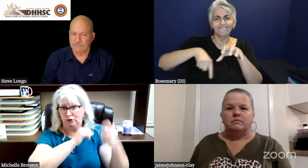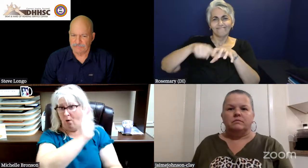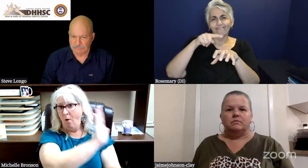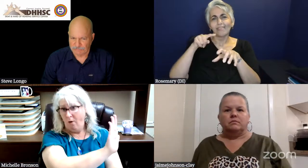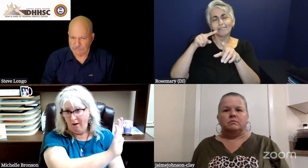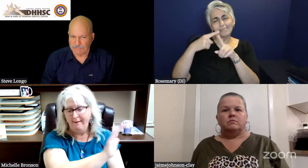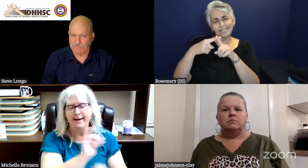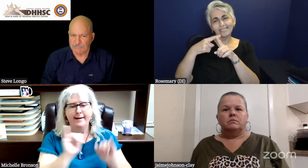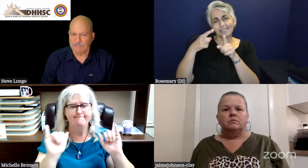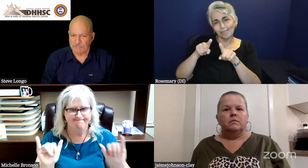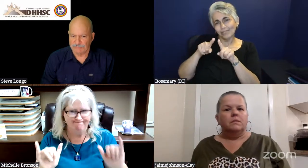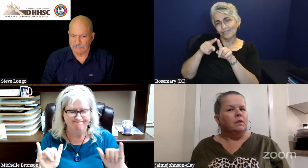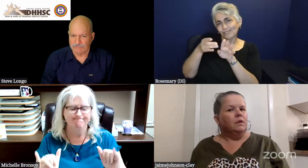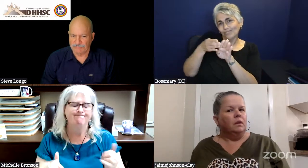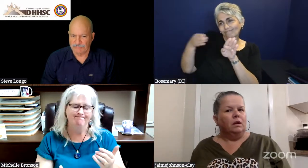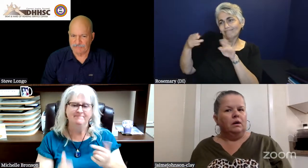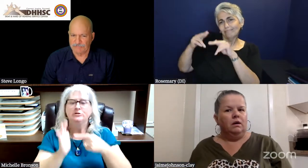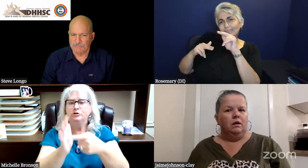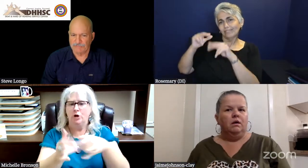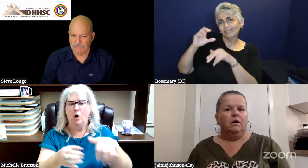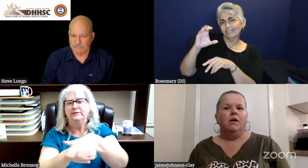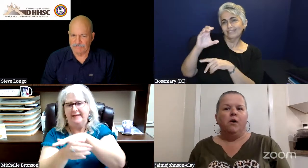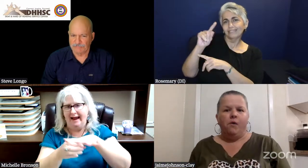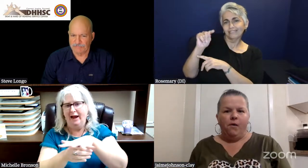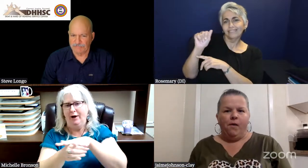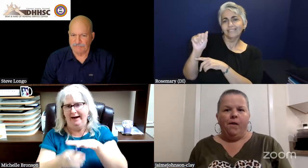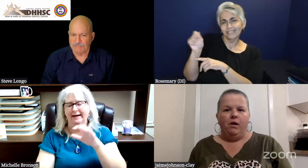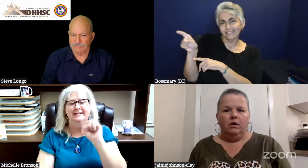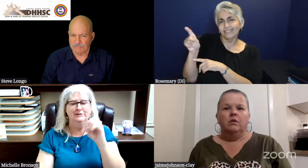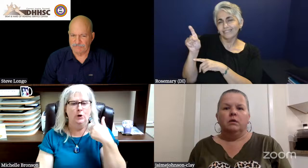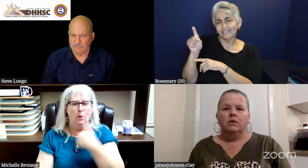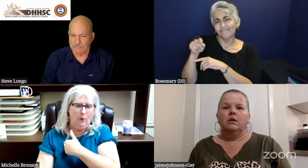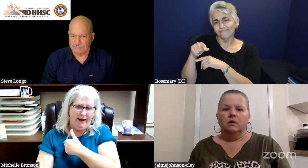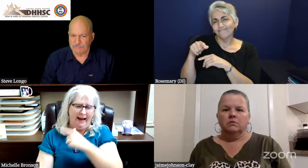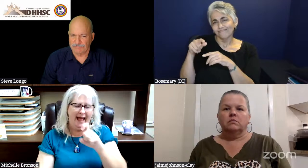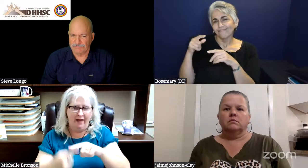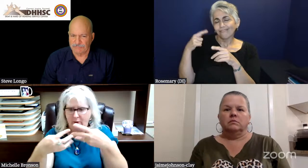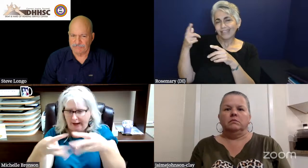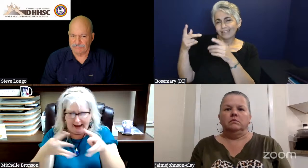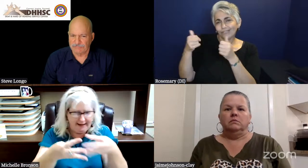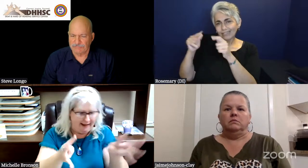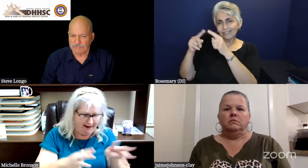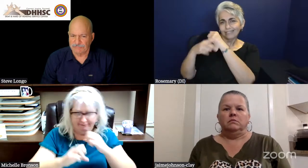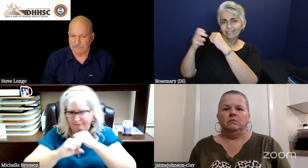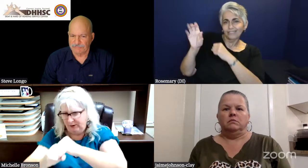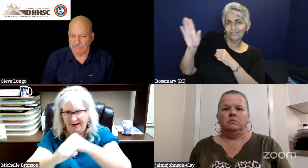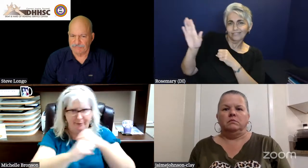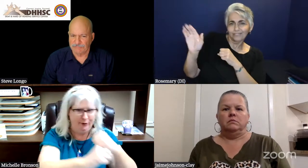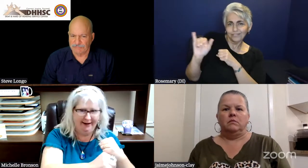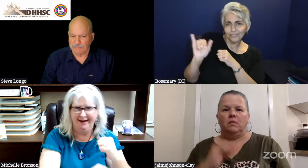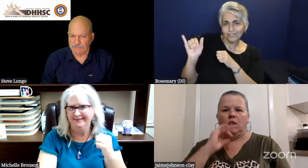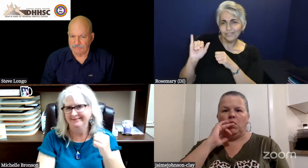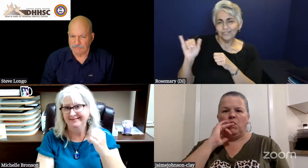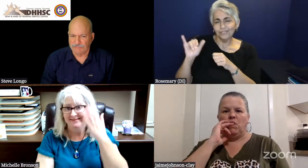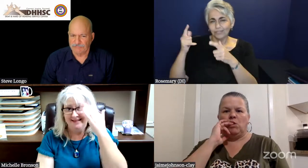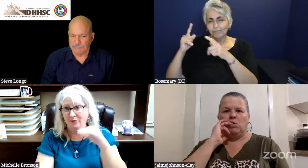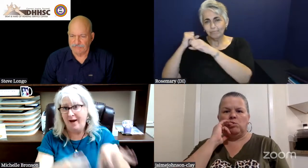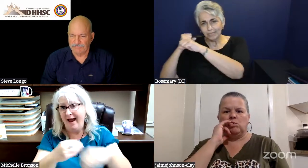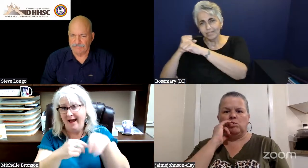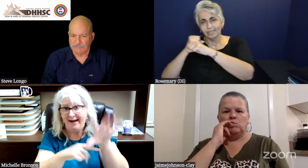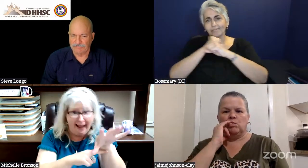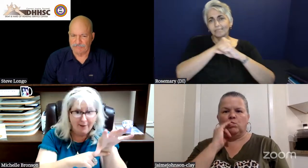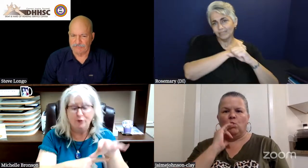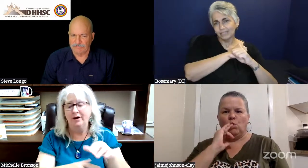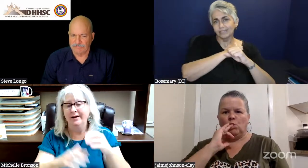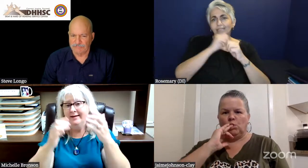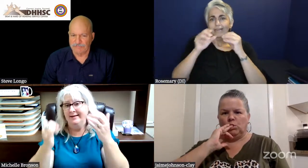Where DHHSC is located, we know that there have been some problems because the CTA, the California